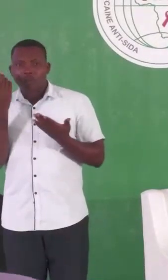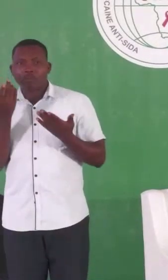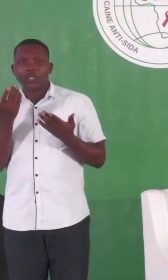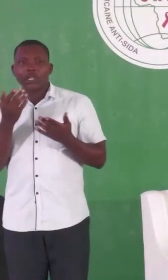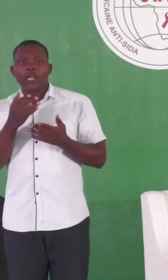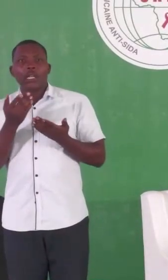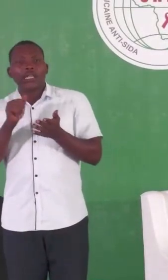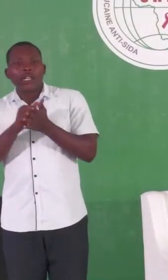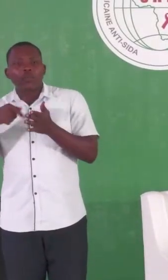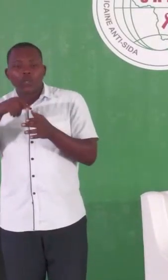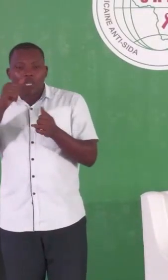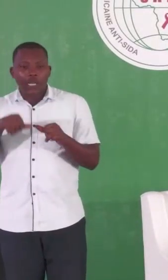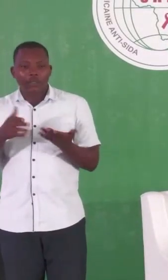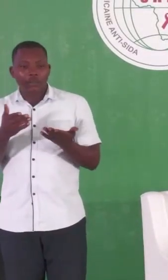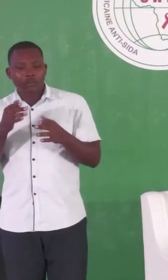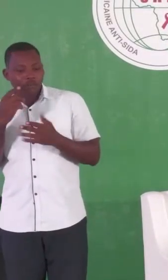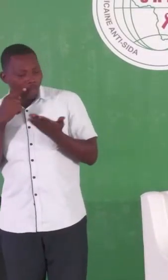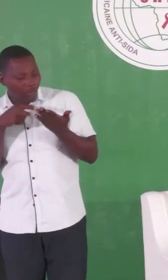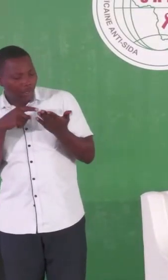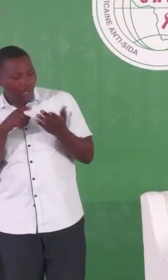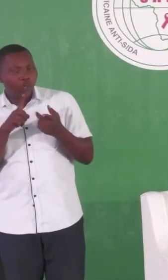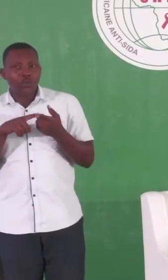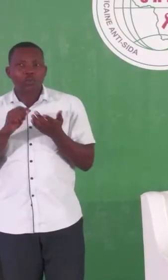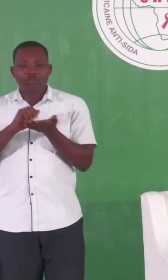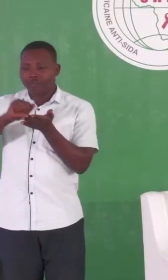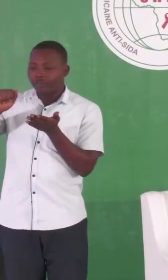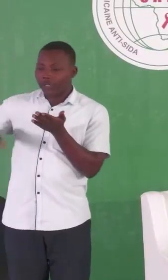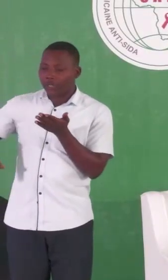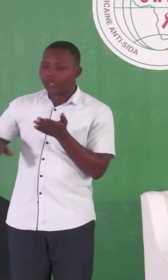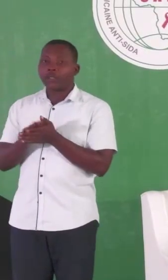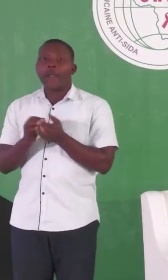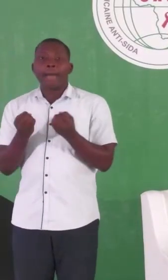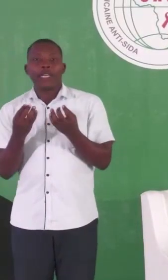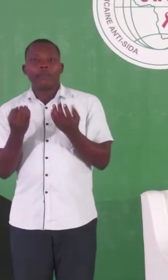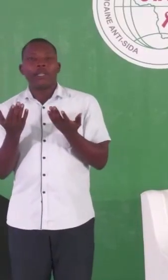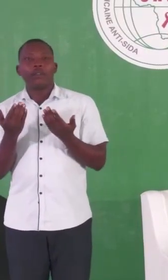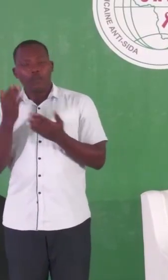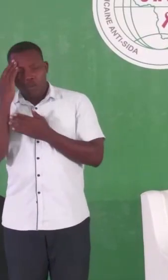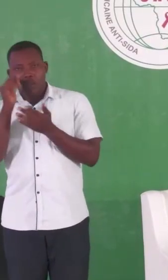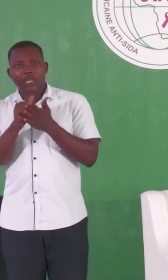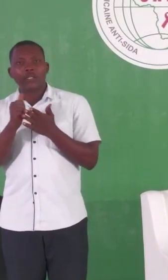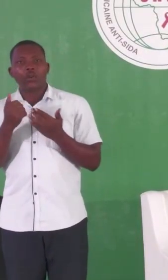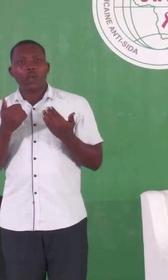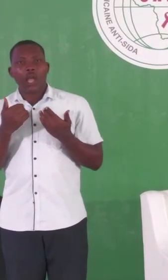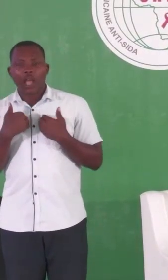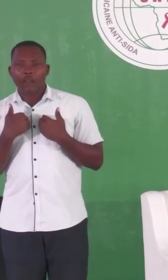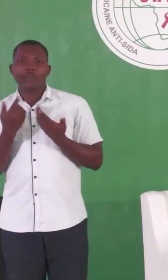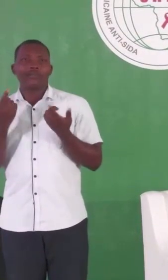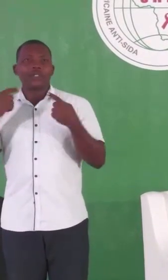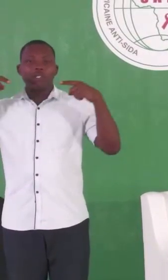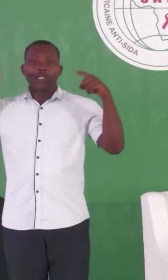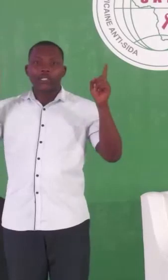of mother-to-child transmission. Many of you know that we have had success with 2 countries during in the